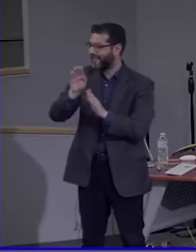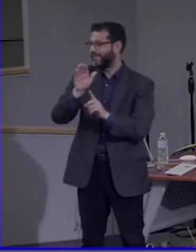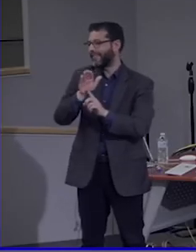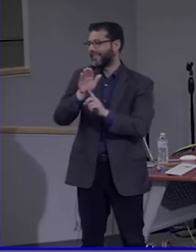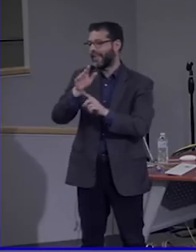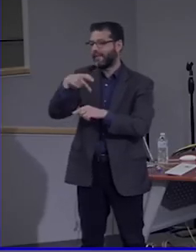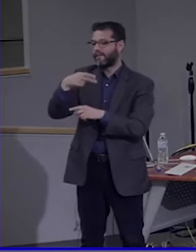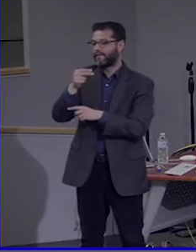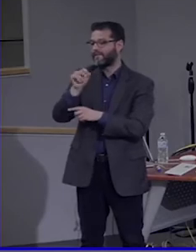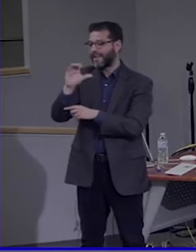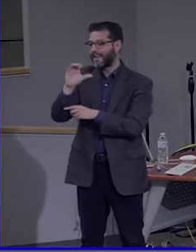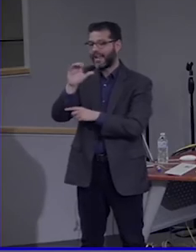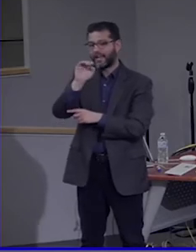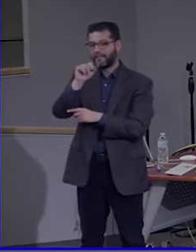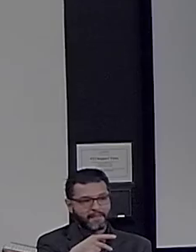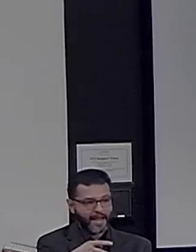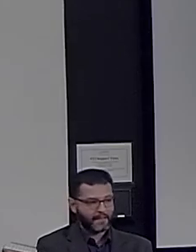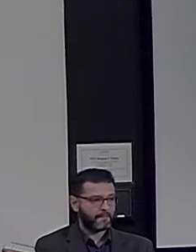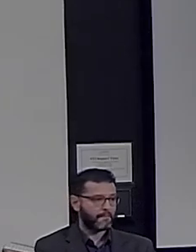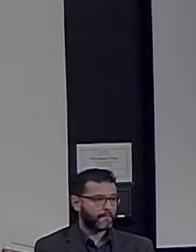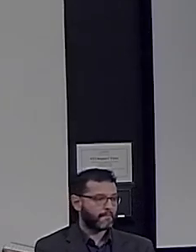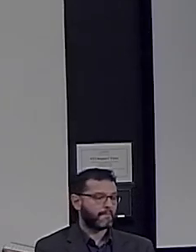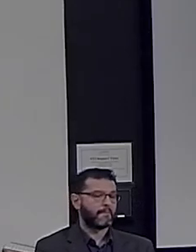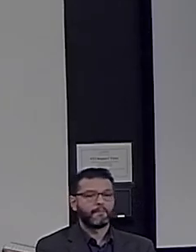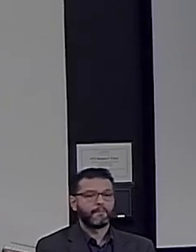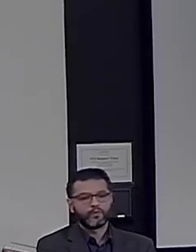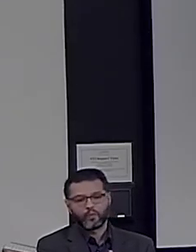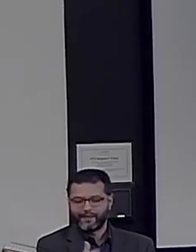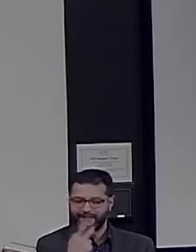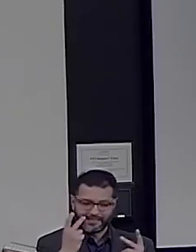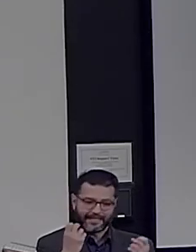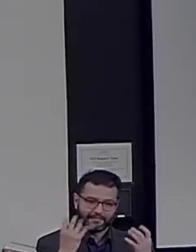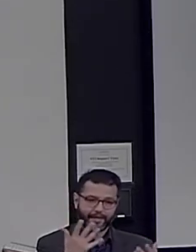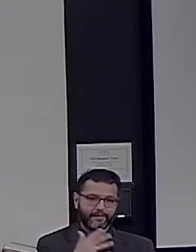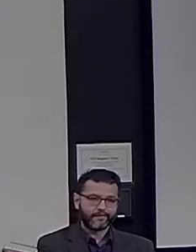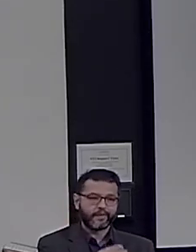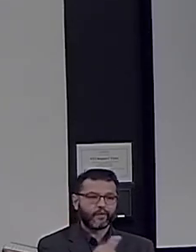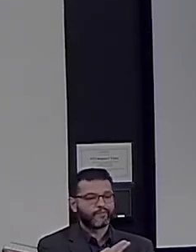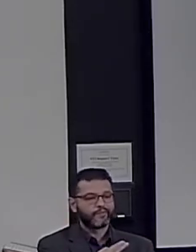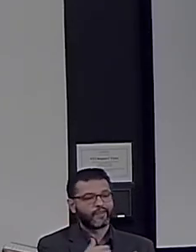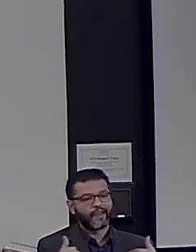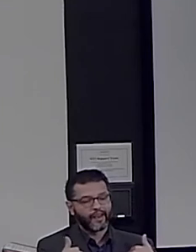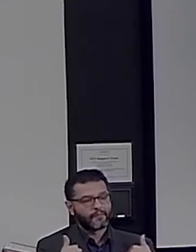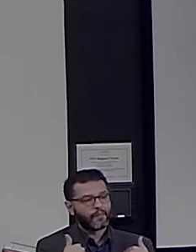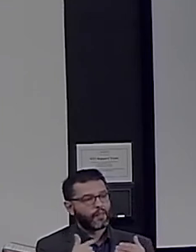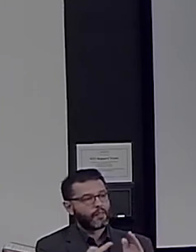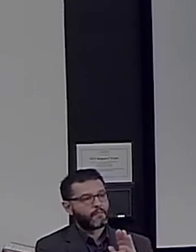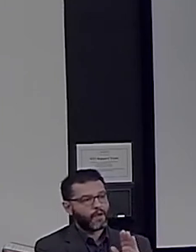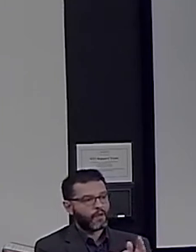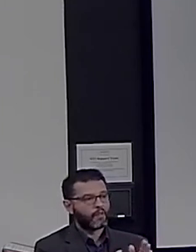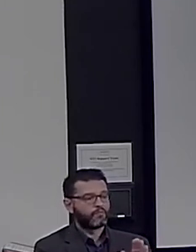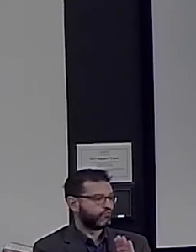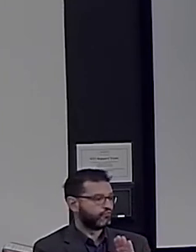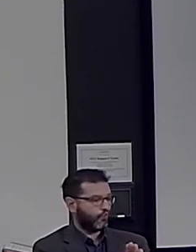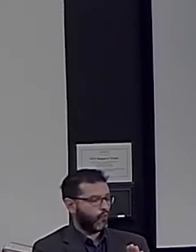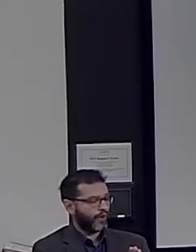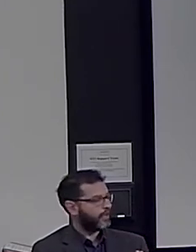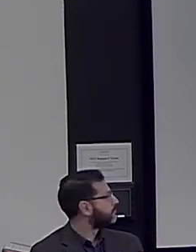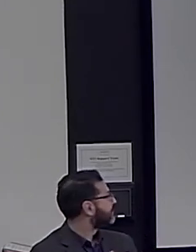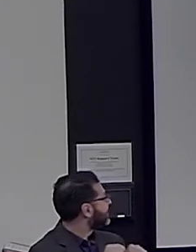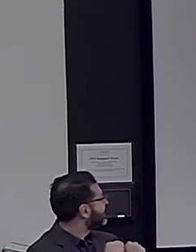so given the many studies using animal models that show continuous modification of developing cortical representations